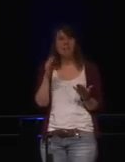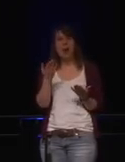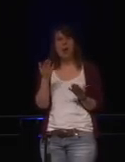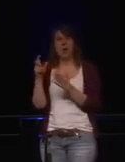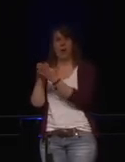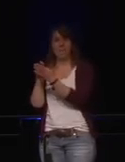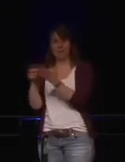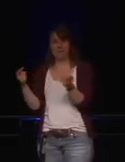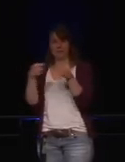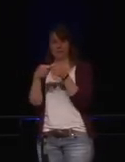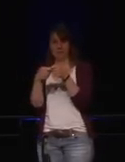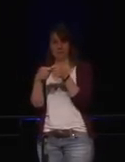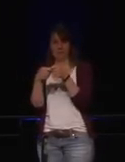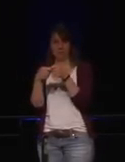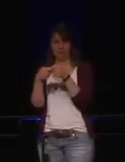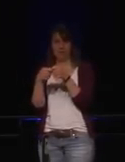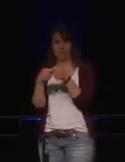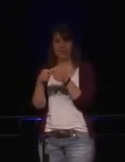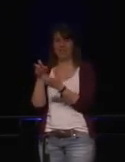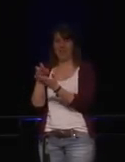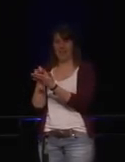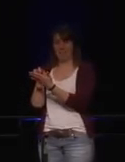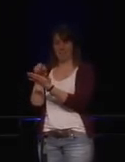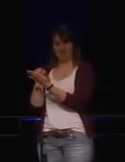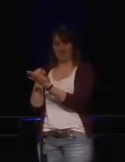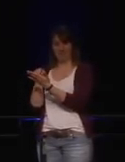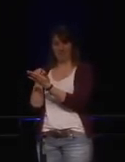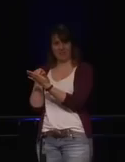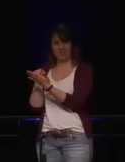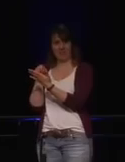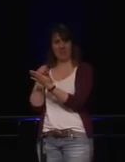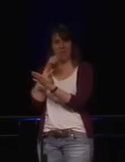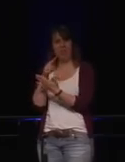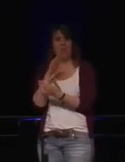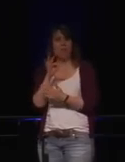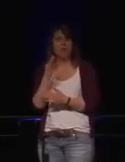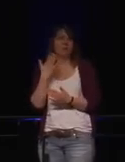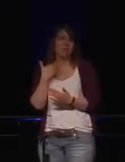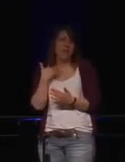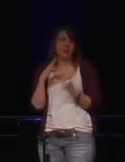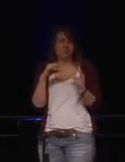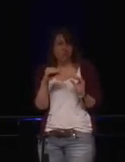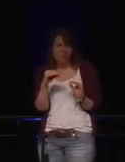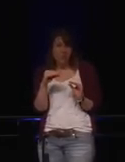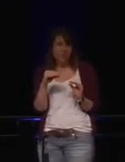It was this LoveSense remote app. You can see the icon here.